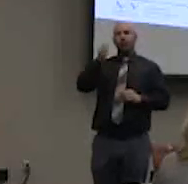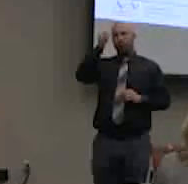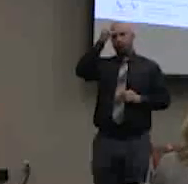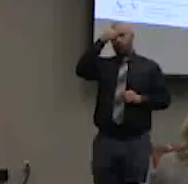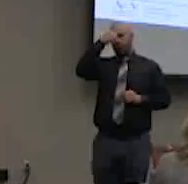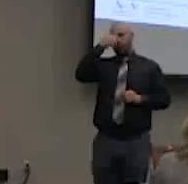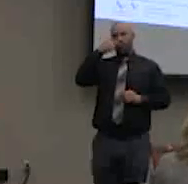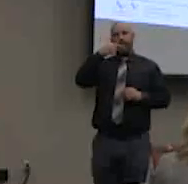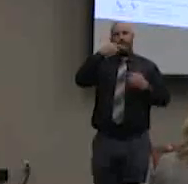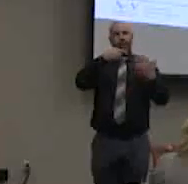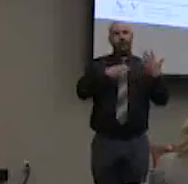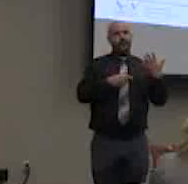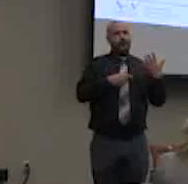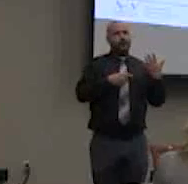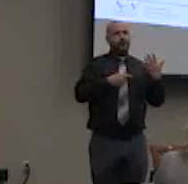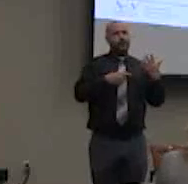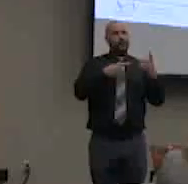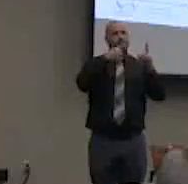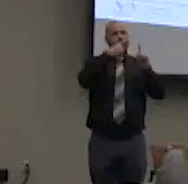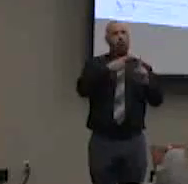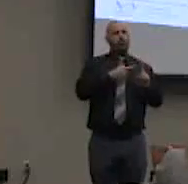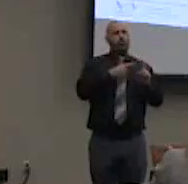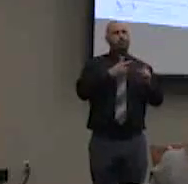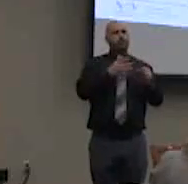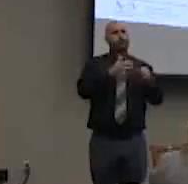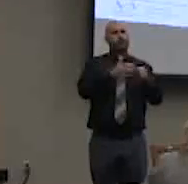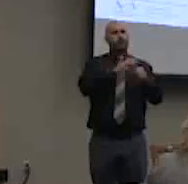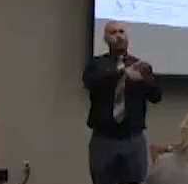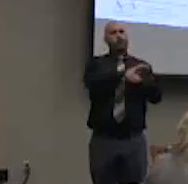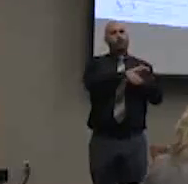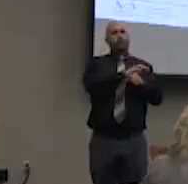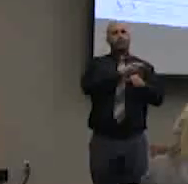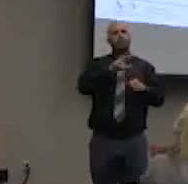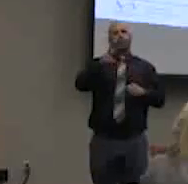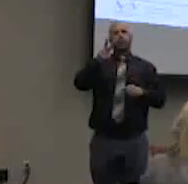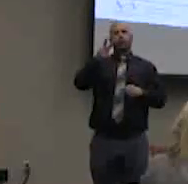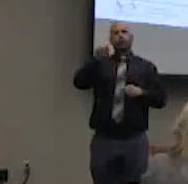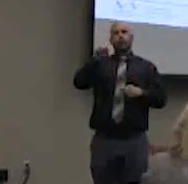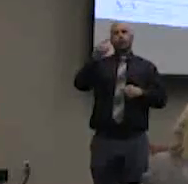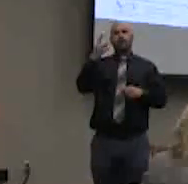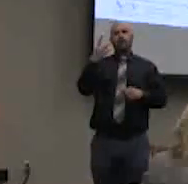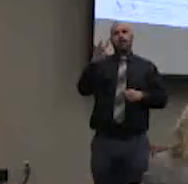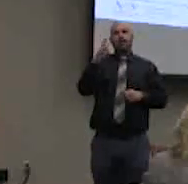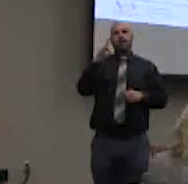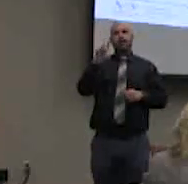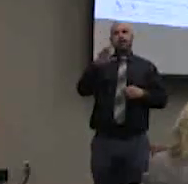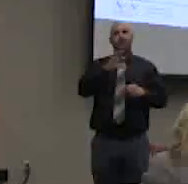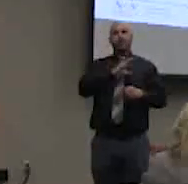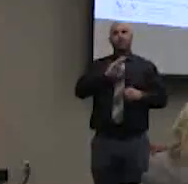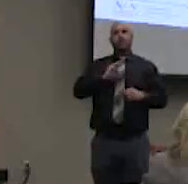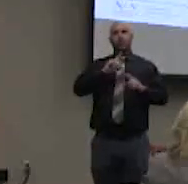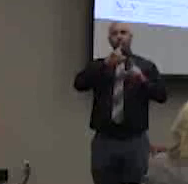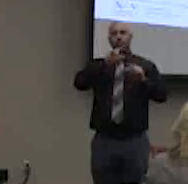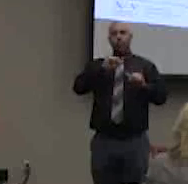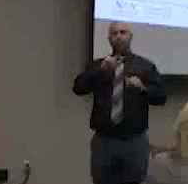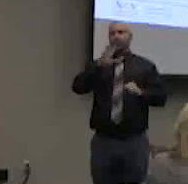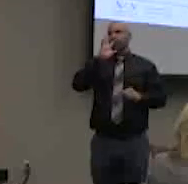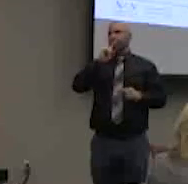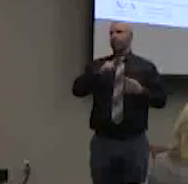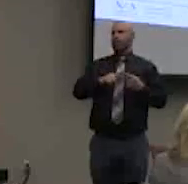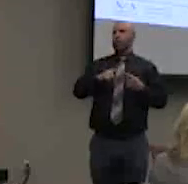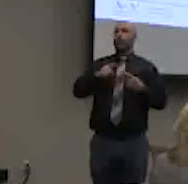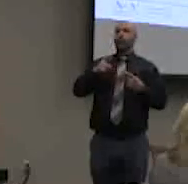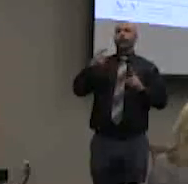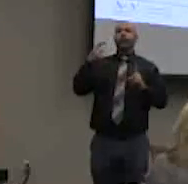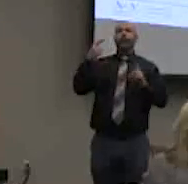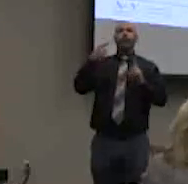These points cover, again, what the 2018 Commission report talks about in terms of what the Commission